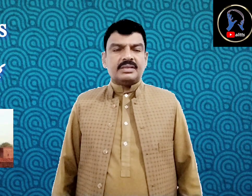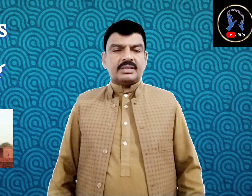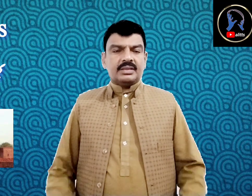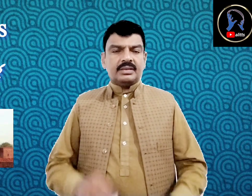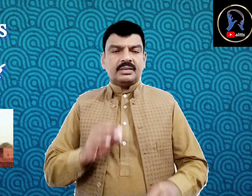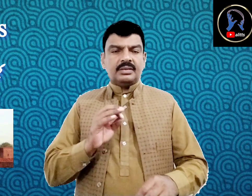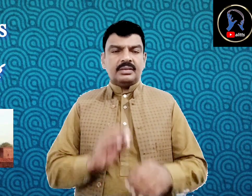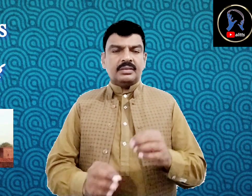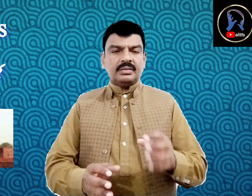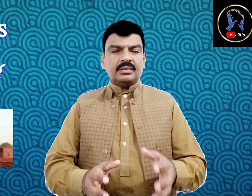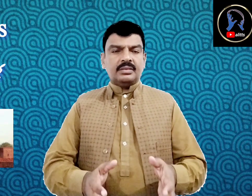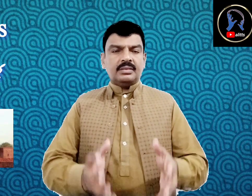kilns।